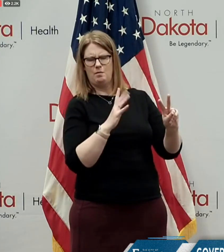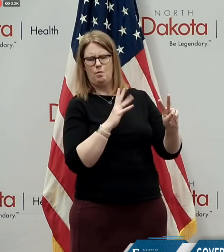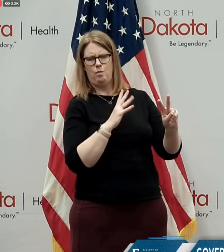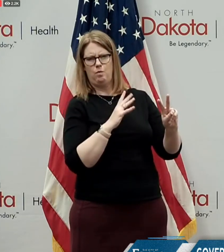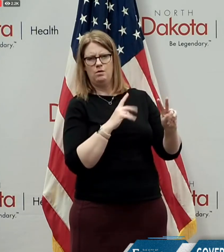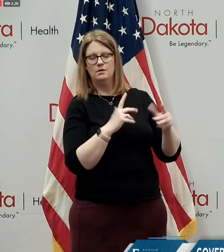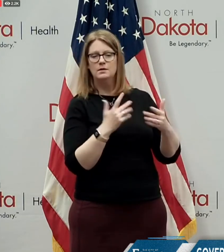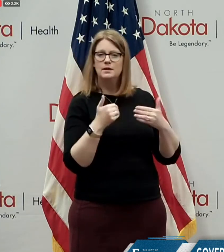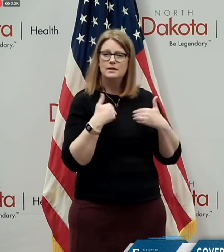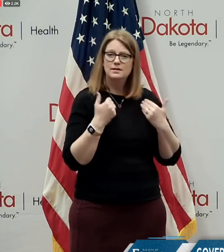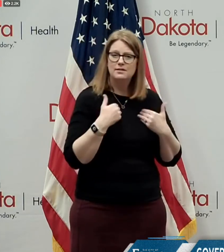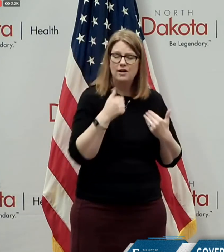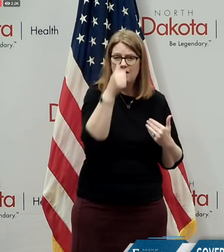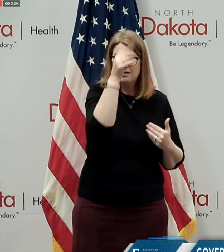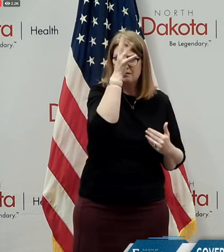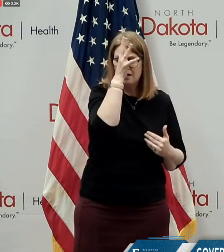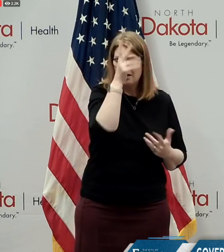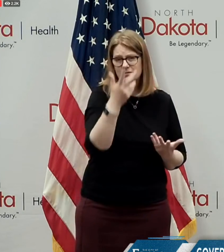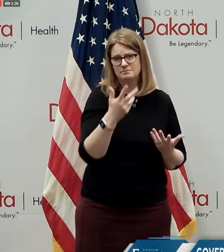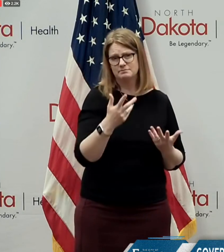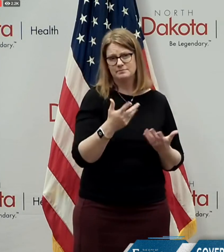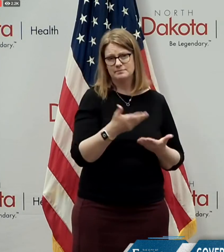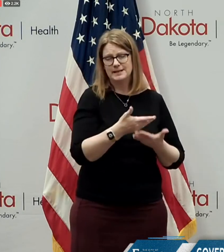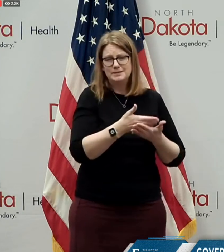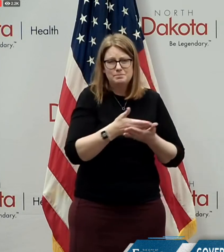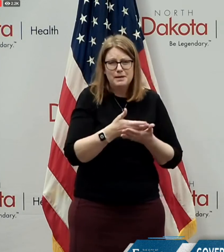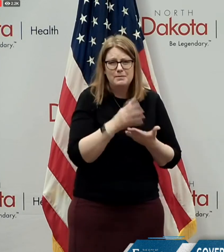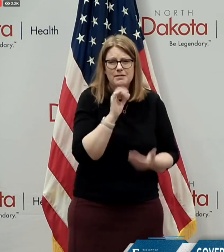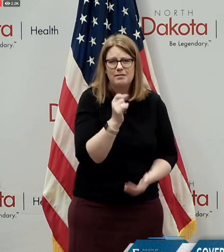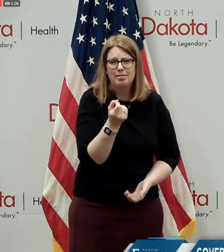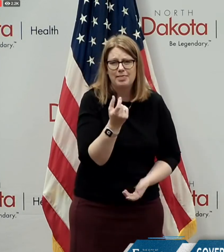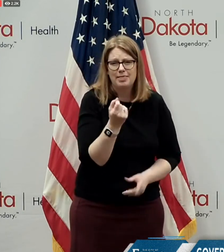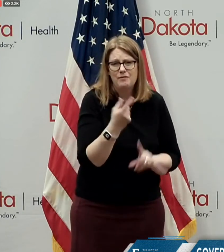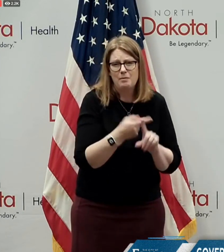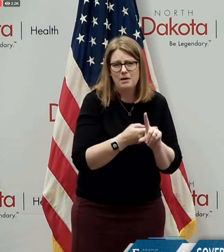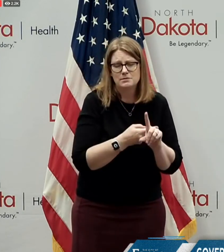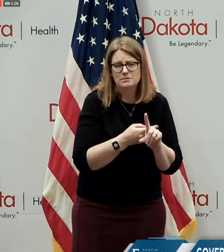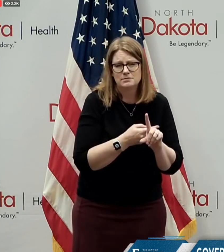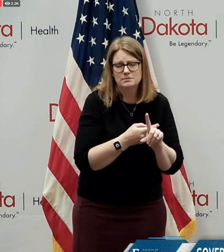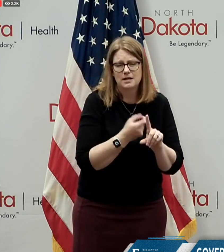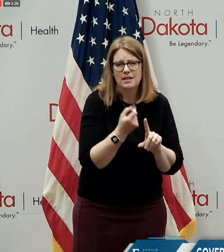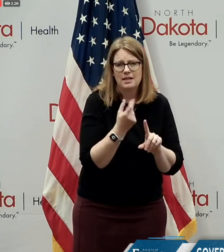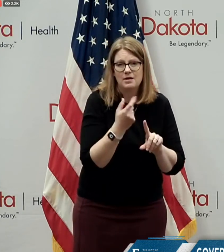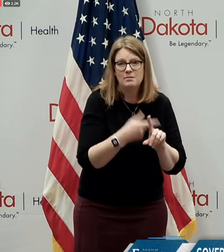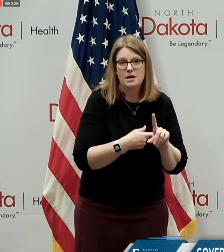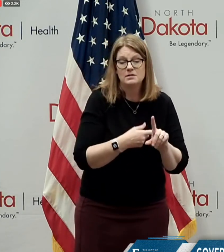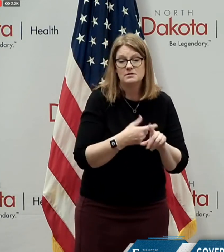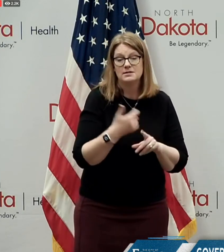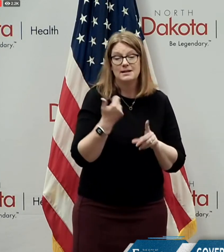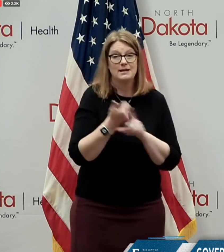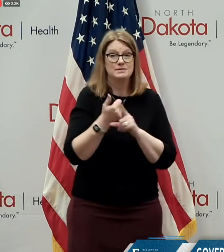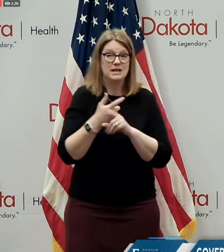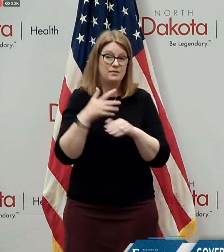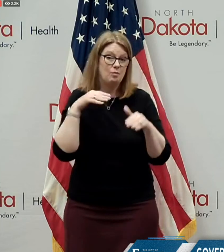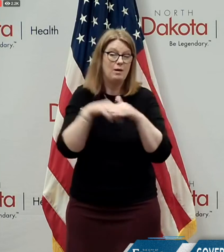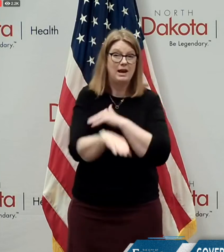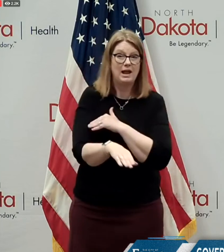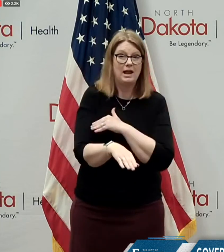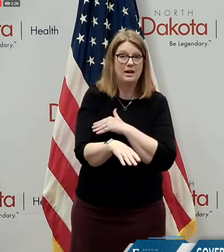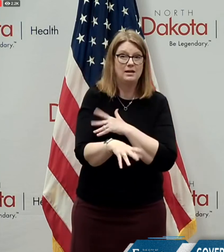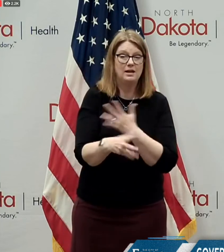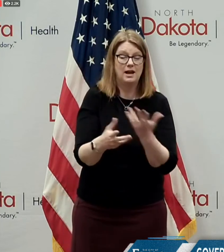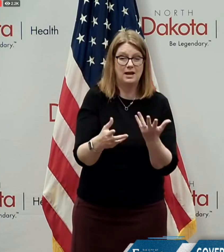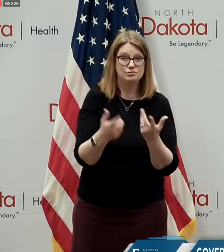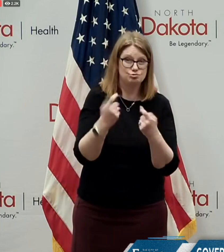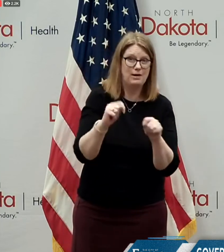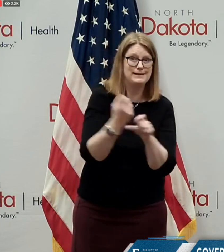young father with an 11-month-old. This is a guy that, literally ran into the line of fire to save other people's lives. And I